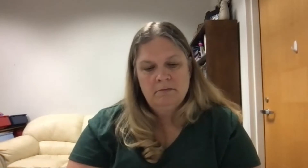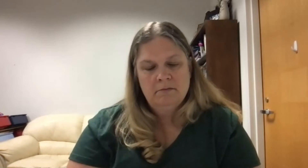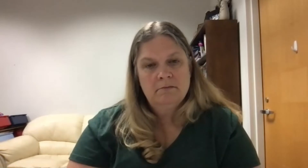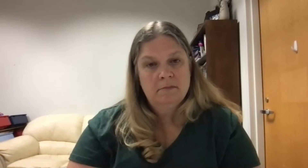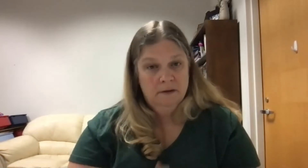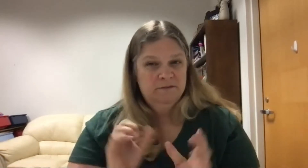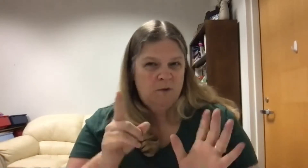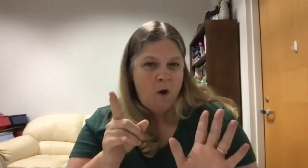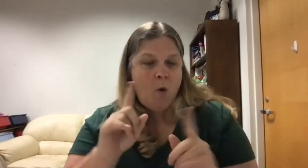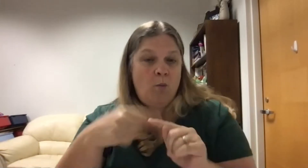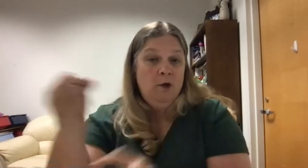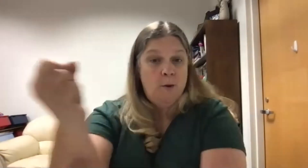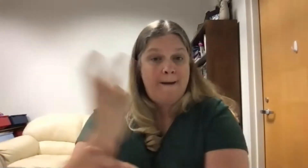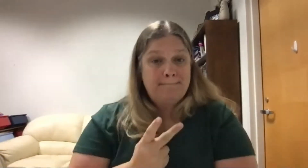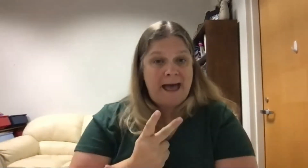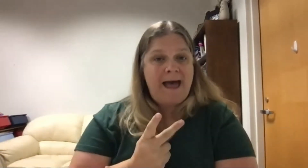hour.